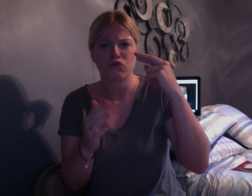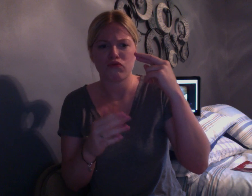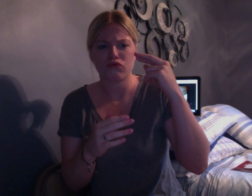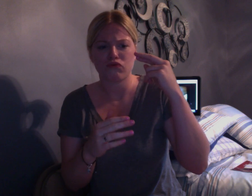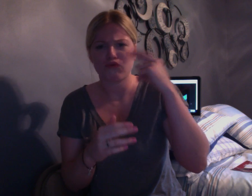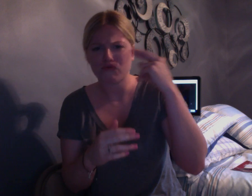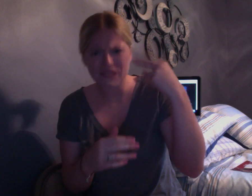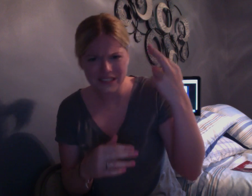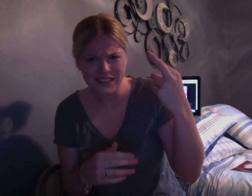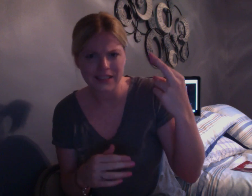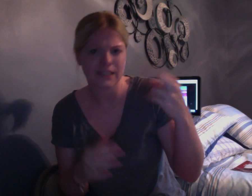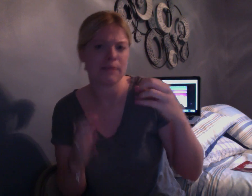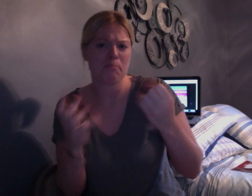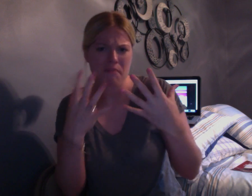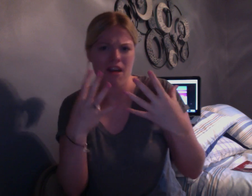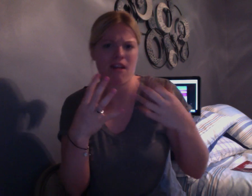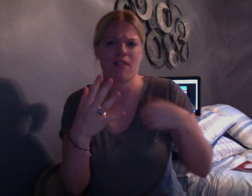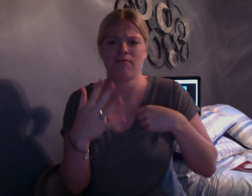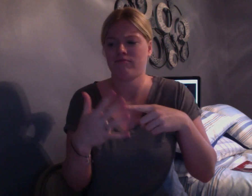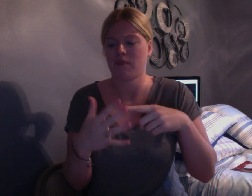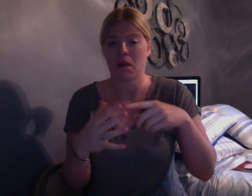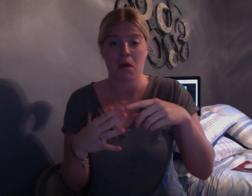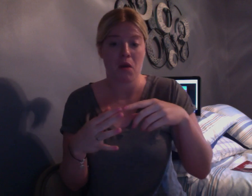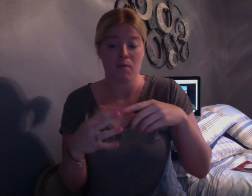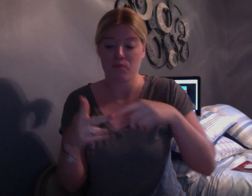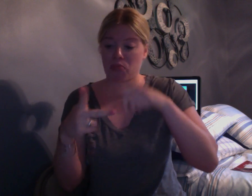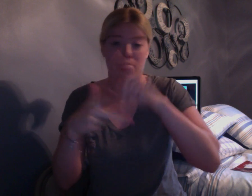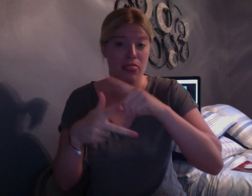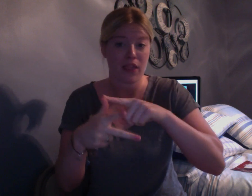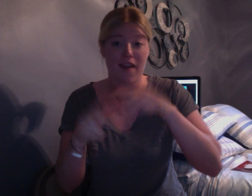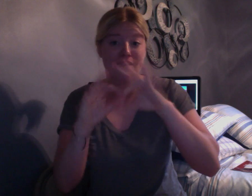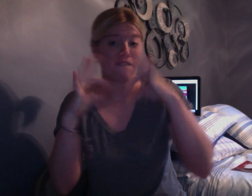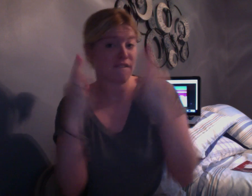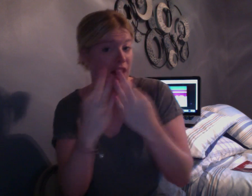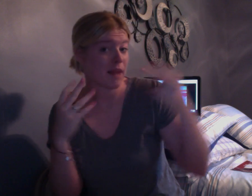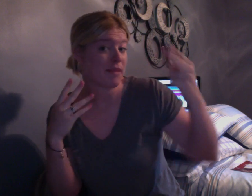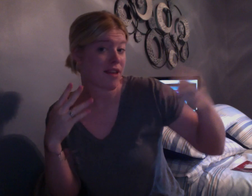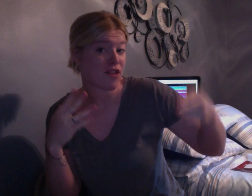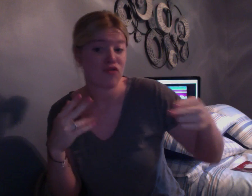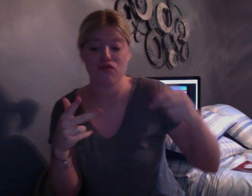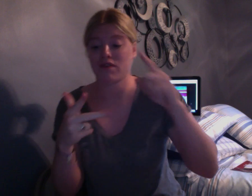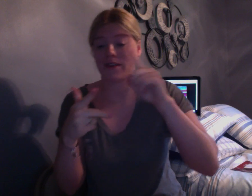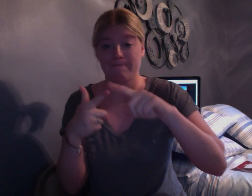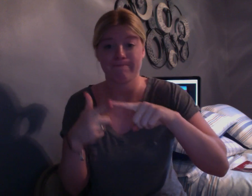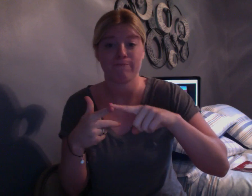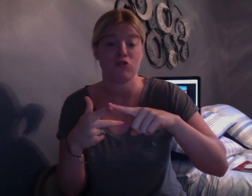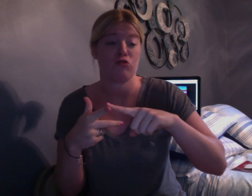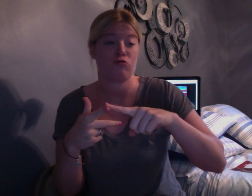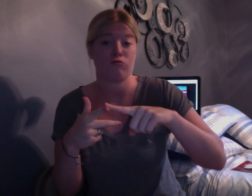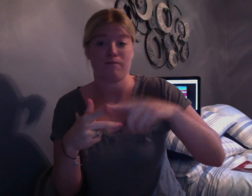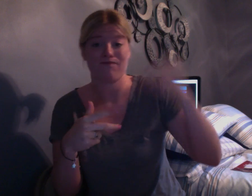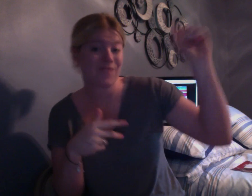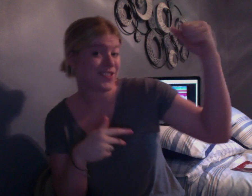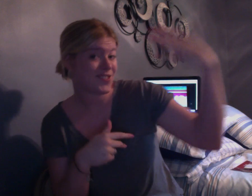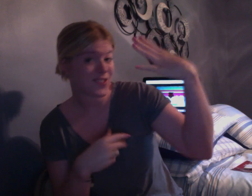ethnicity. When the cells of the skin begin to grow in an uncontrolled abnormal fashion, a tumor will result. This tumor is